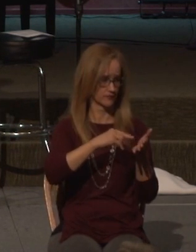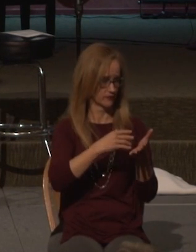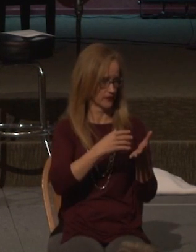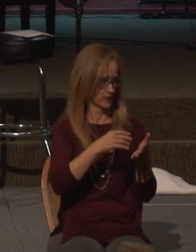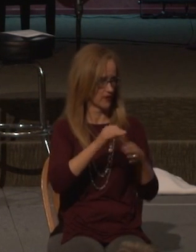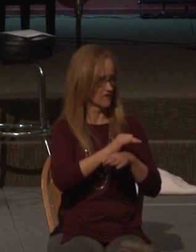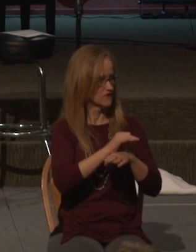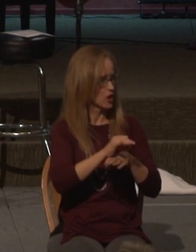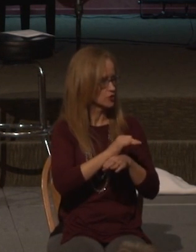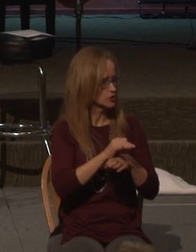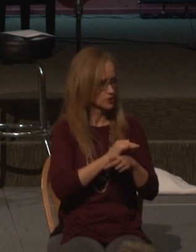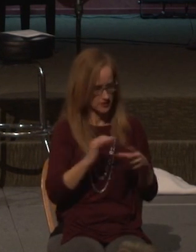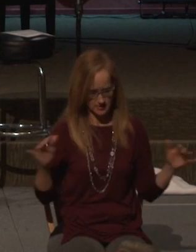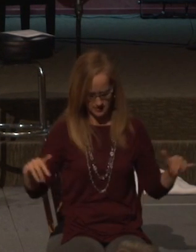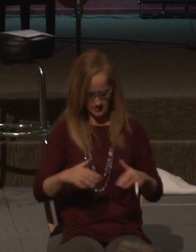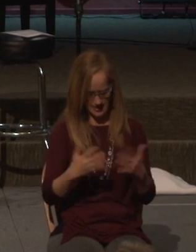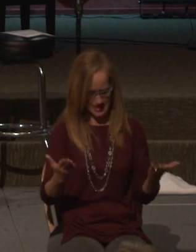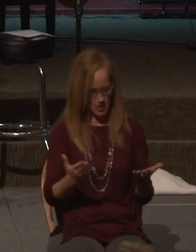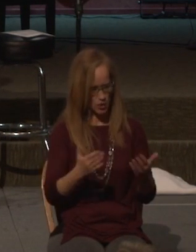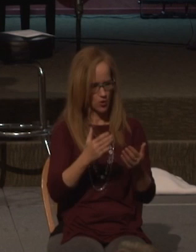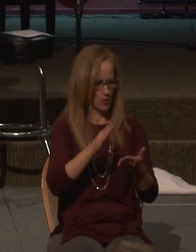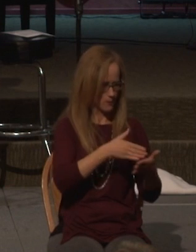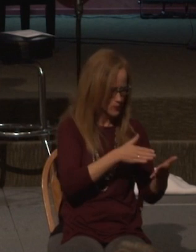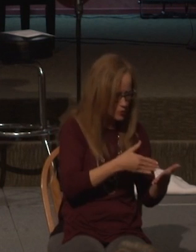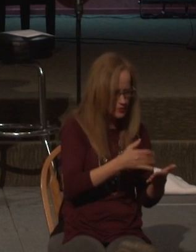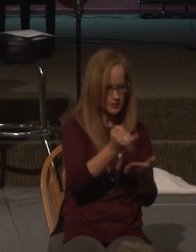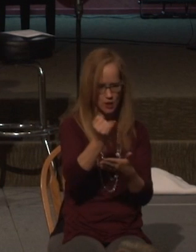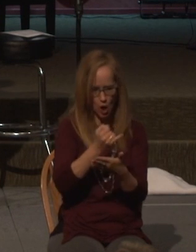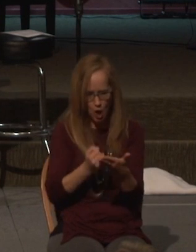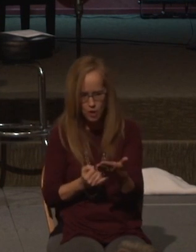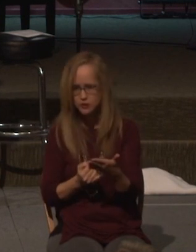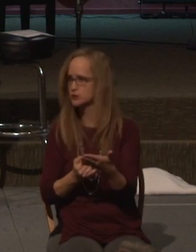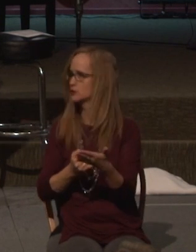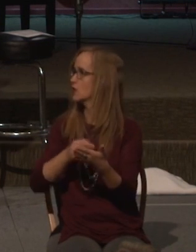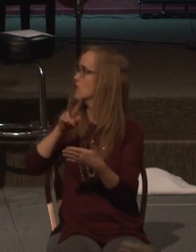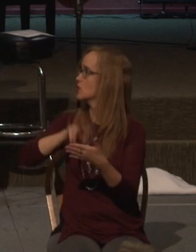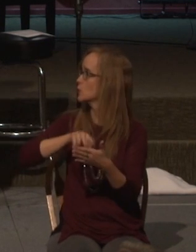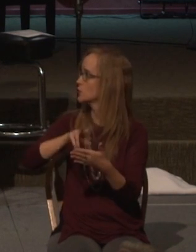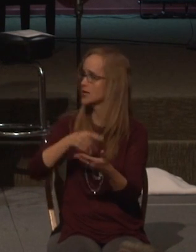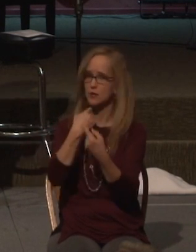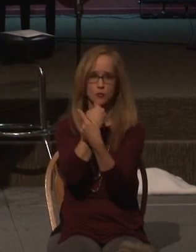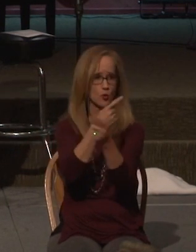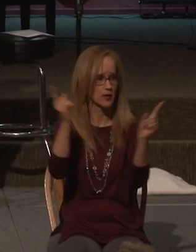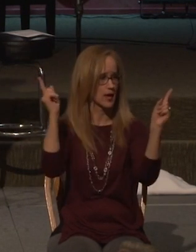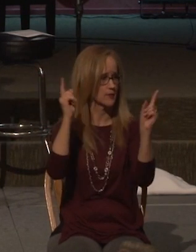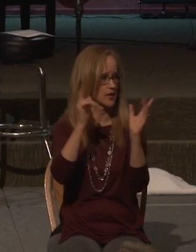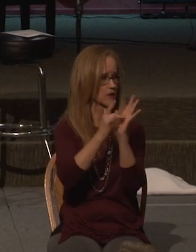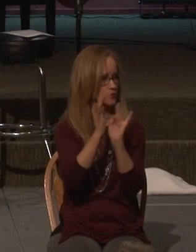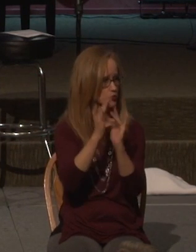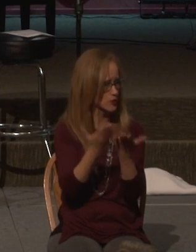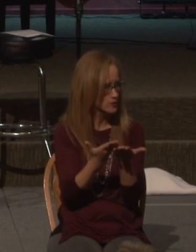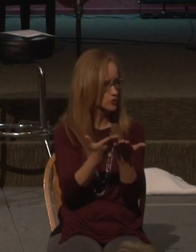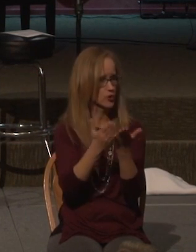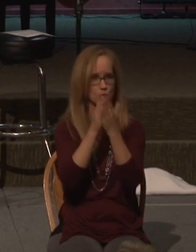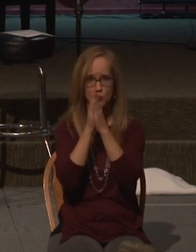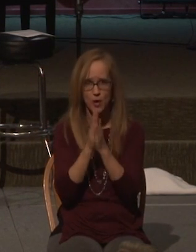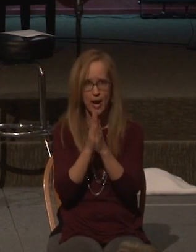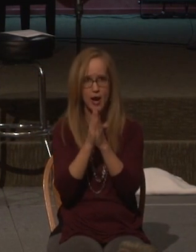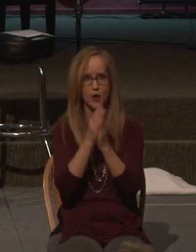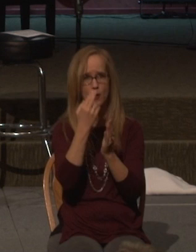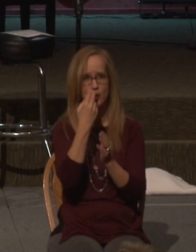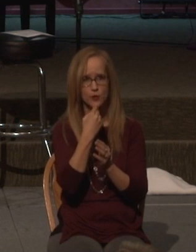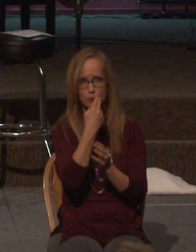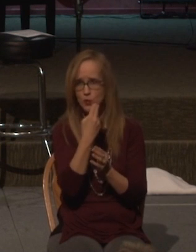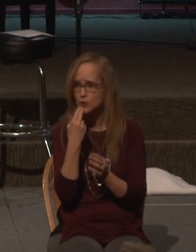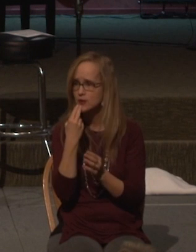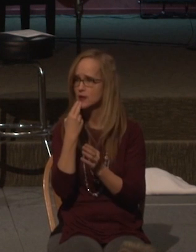gathering? Among others, music and art, the reading and proclaiming of scripture, prayer, communion,